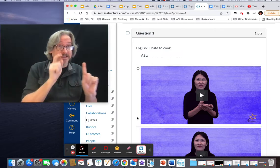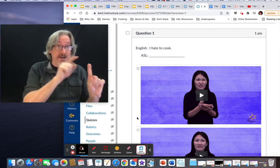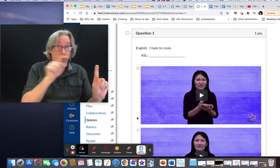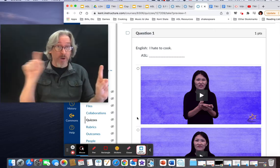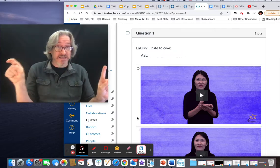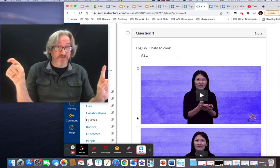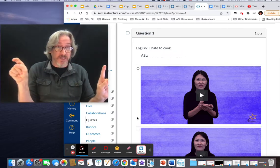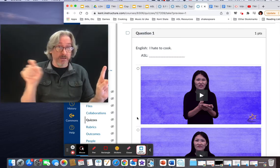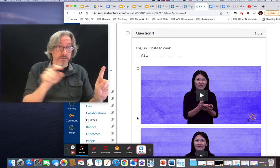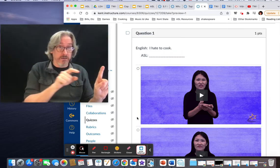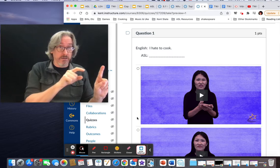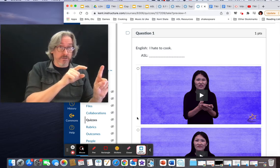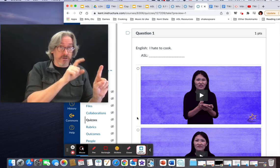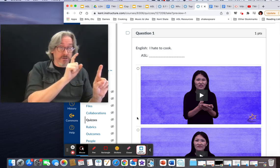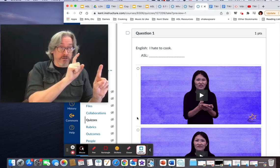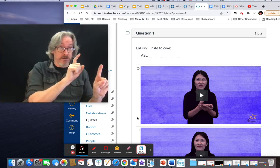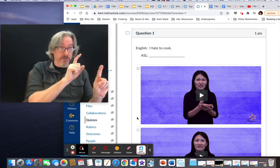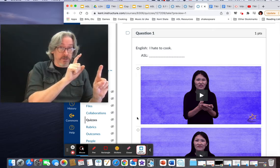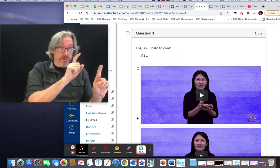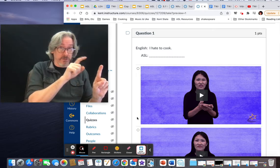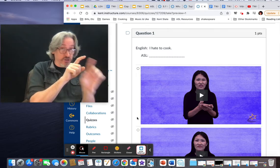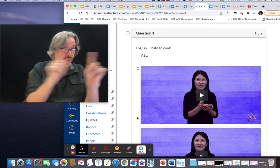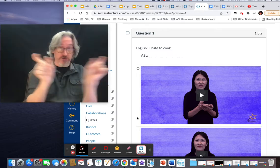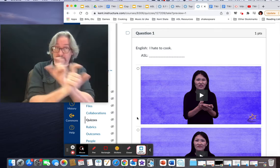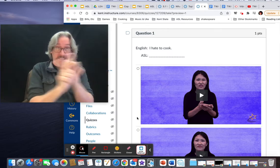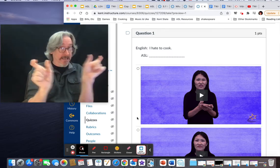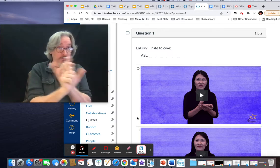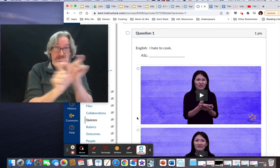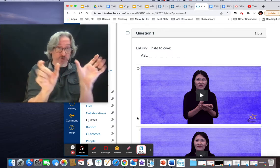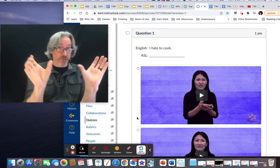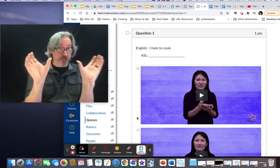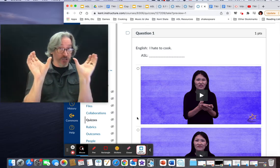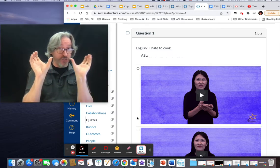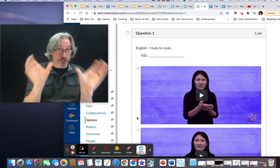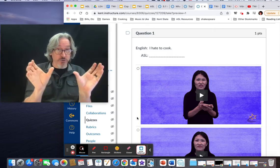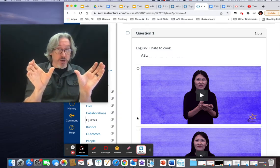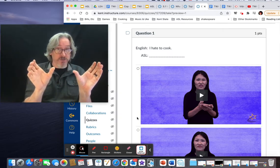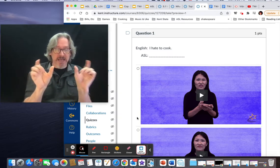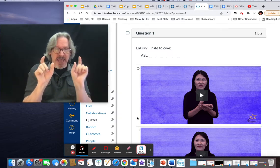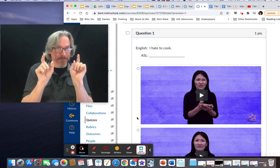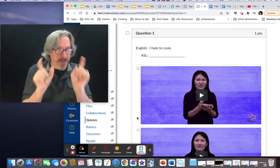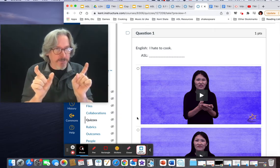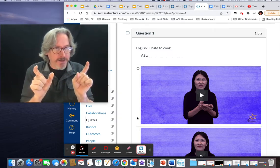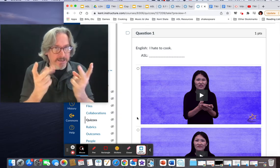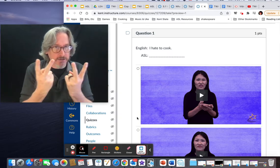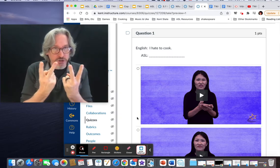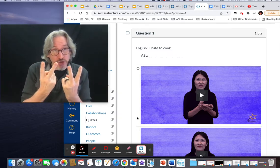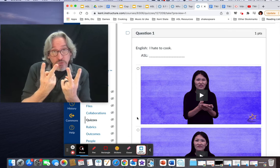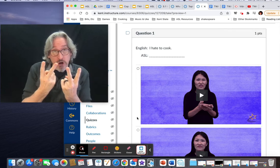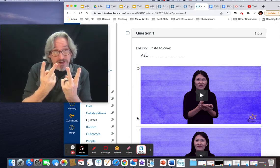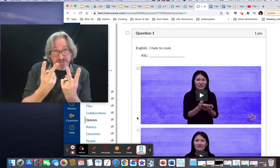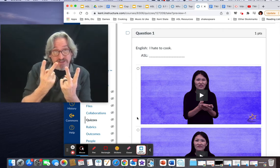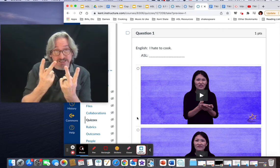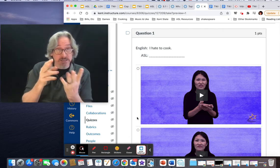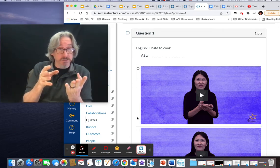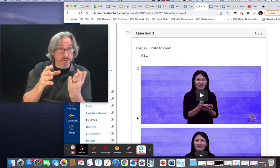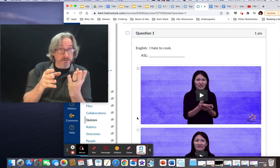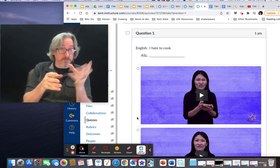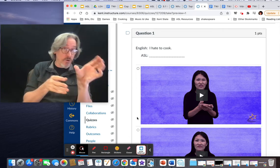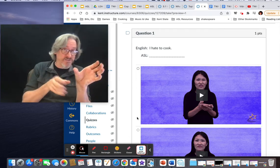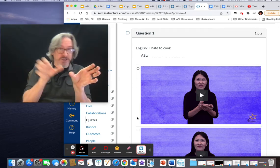it with that OSV. The, literally, if you could just do those, and it may be two